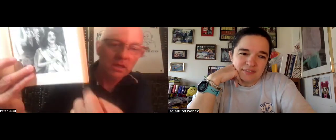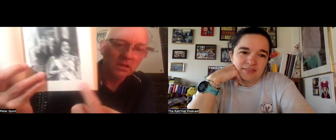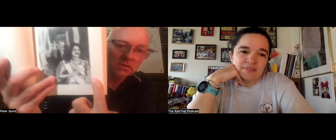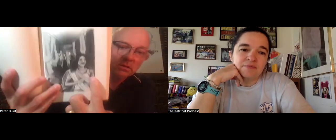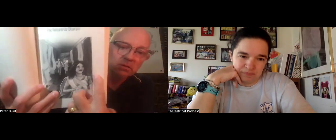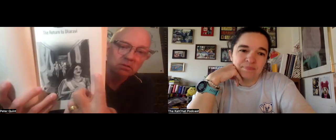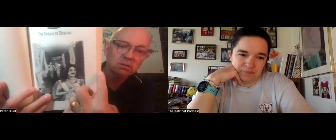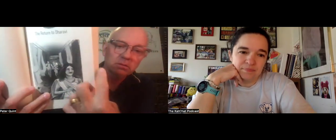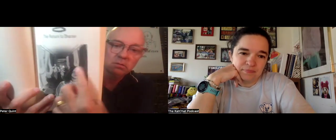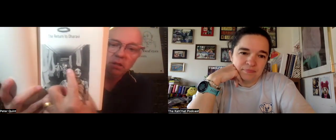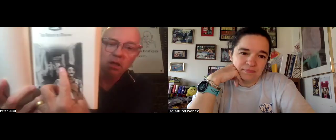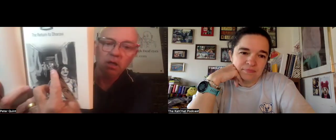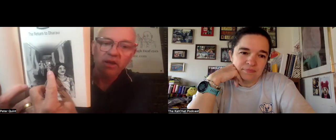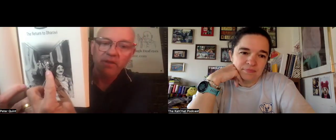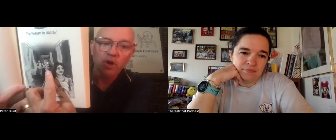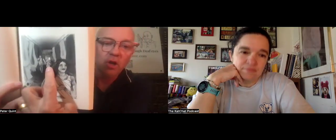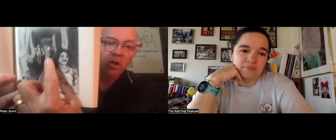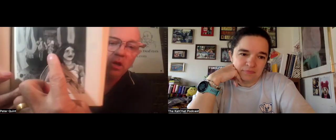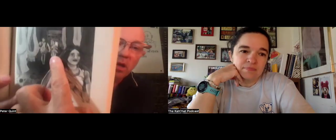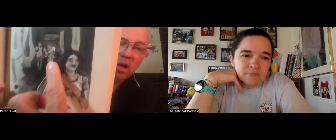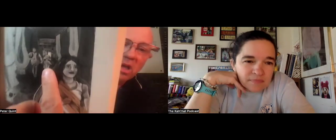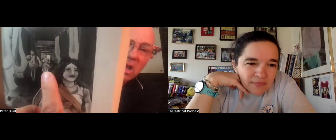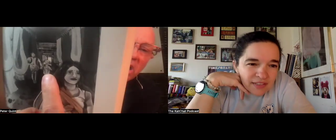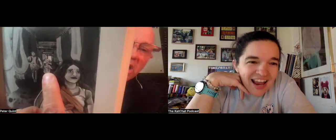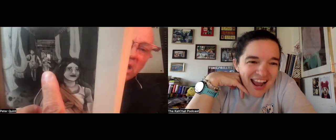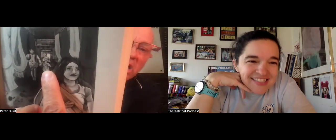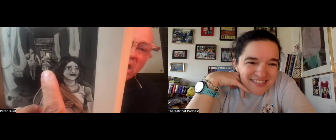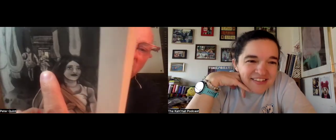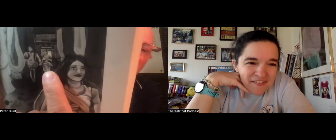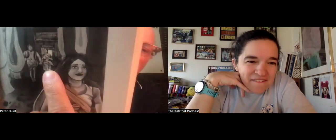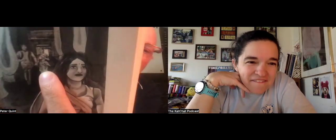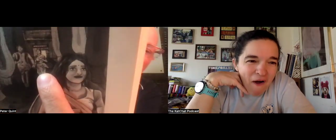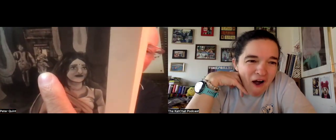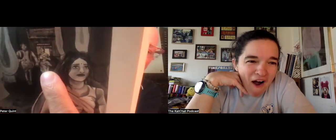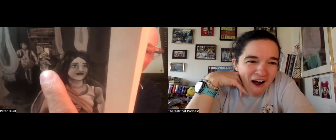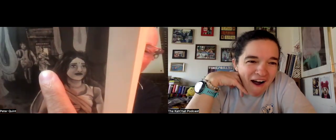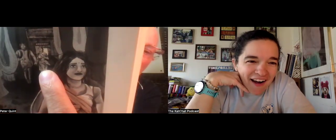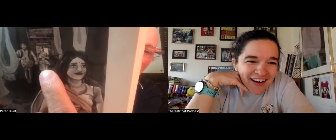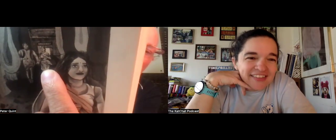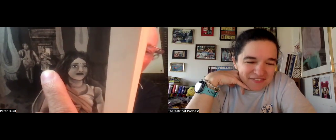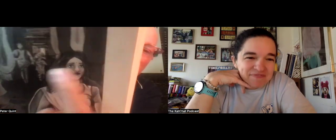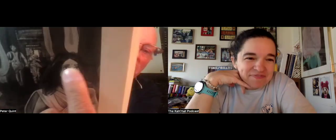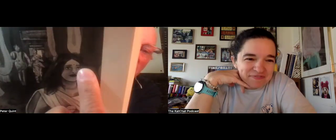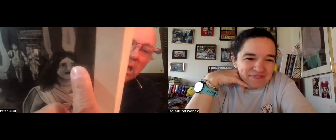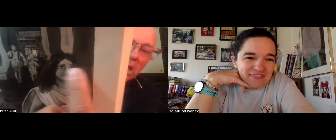Amy is Mhm. right there. Yeah. Ah,